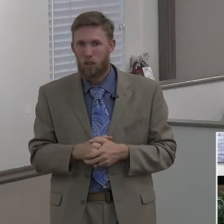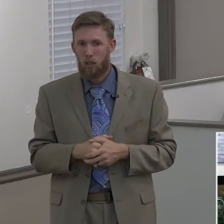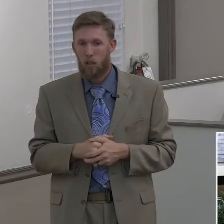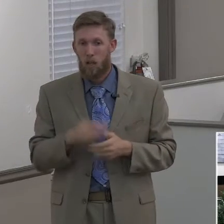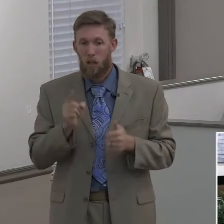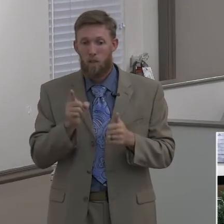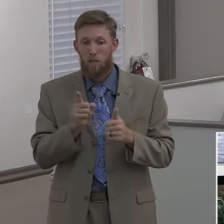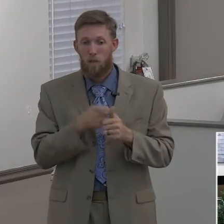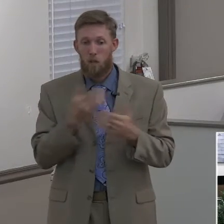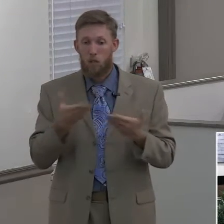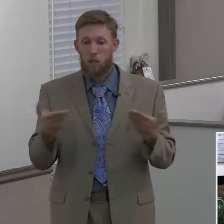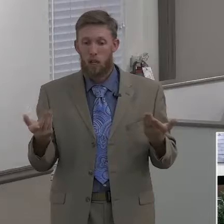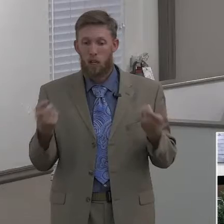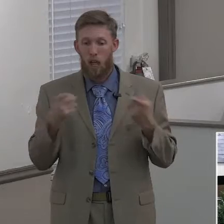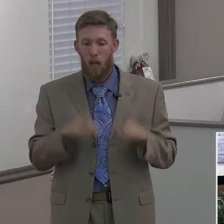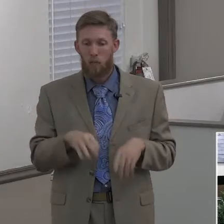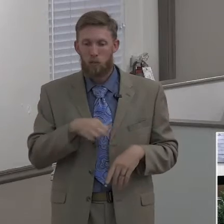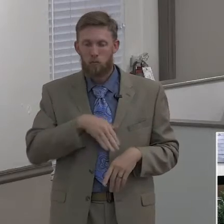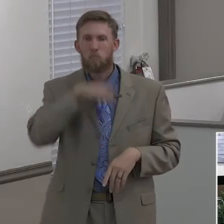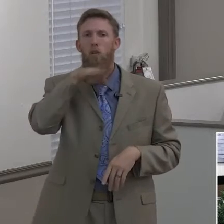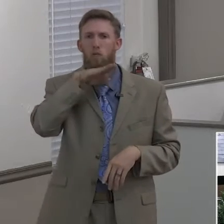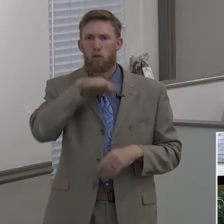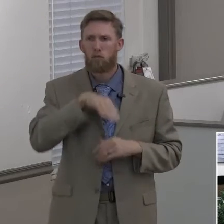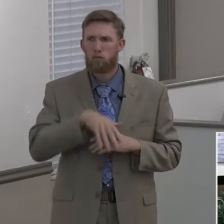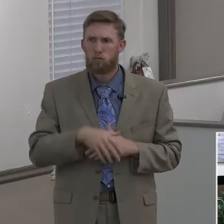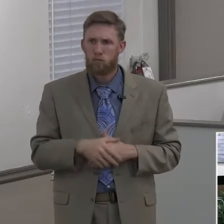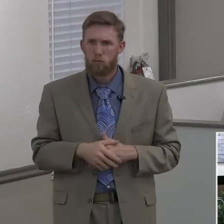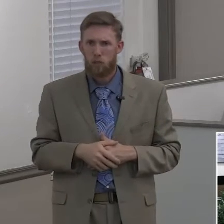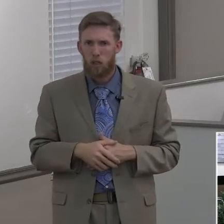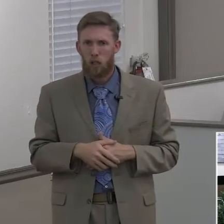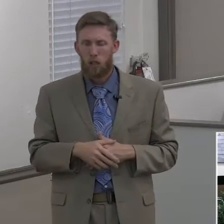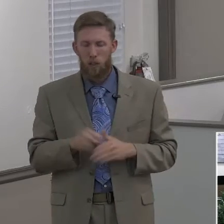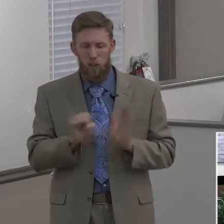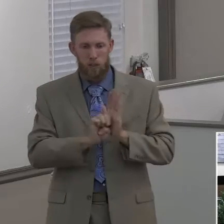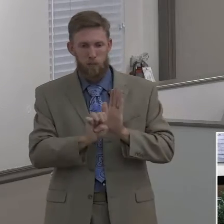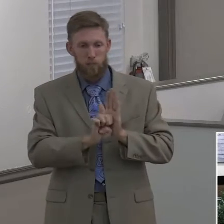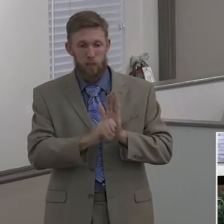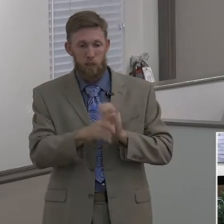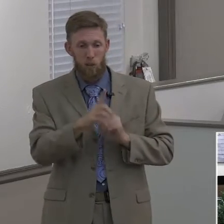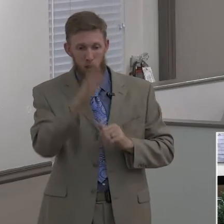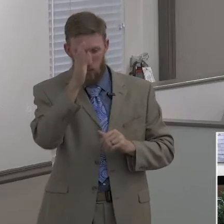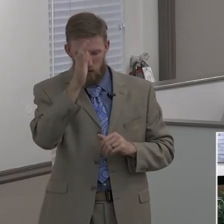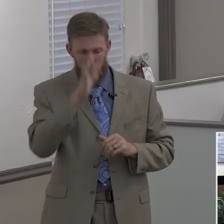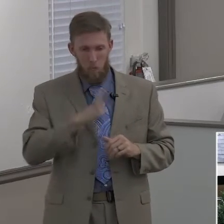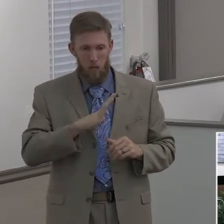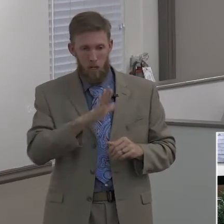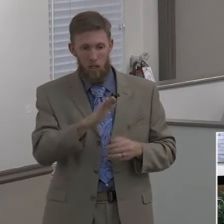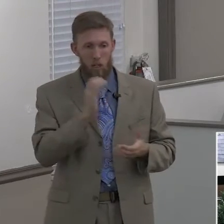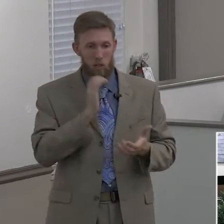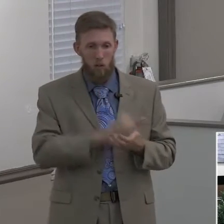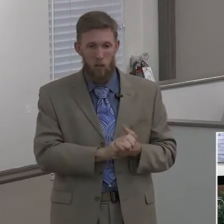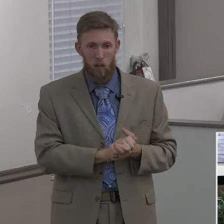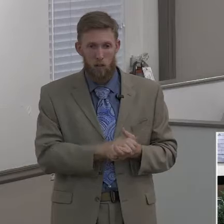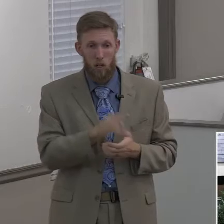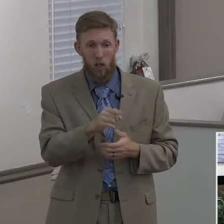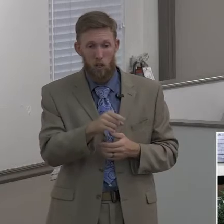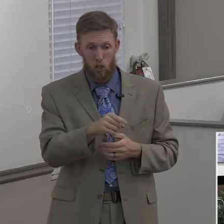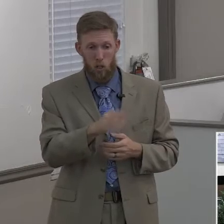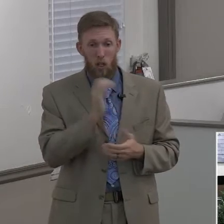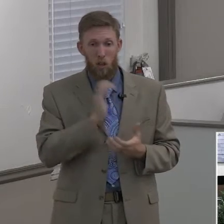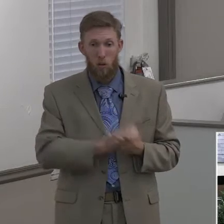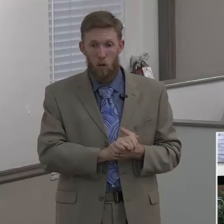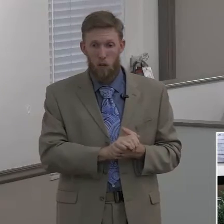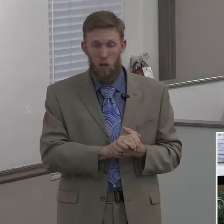The first thing that comes up is frustration. Had a guy and his wife, and you know, she used to throw things